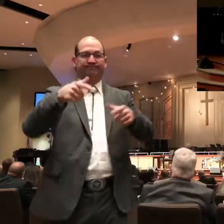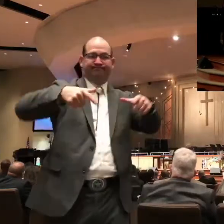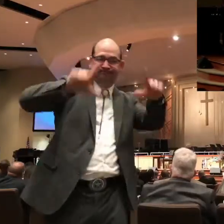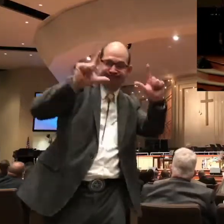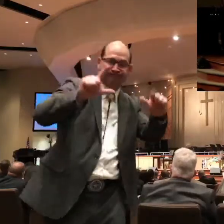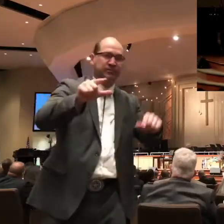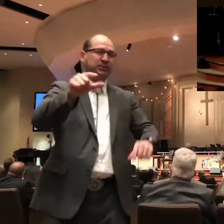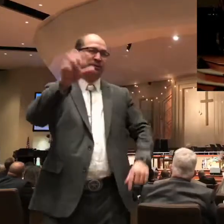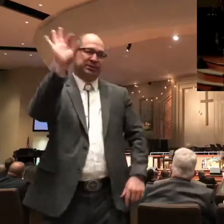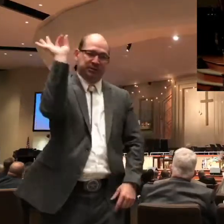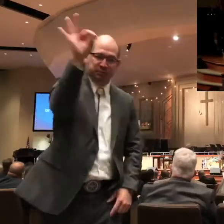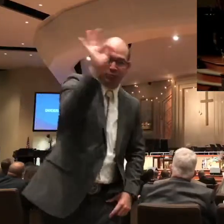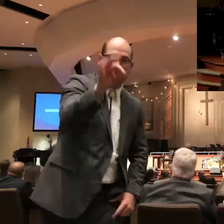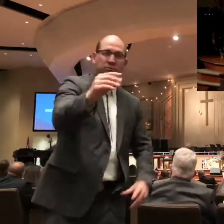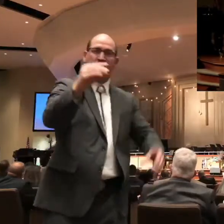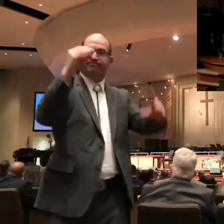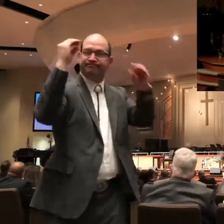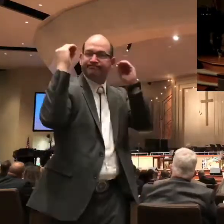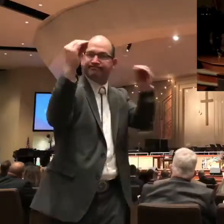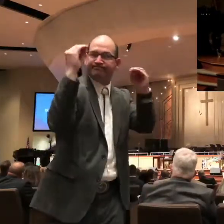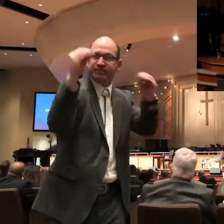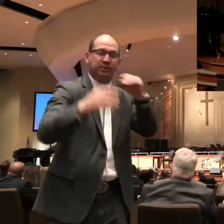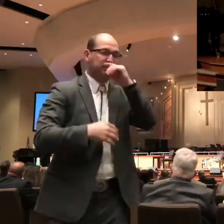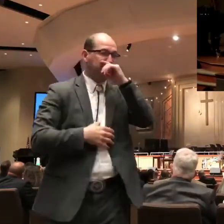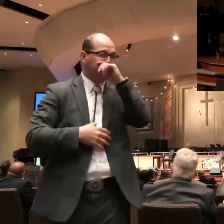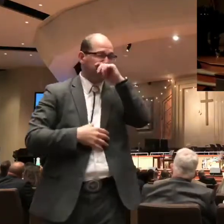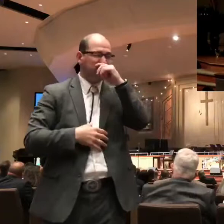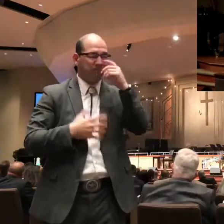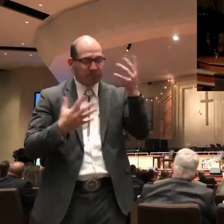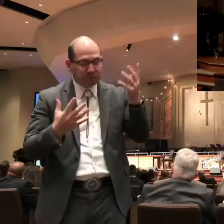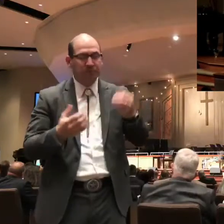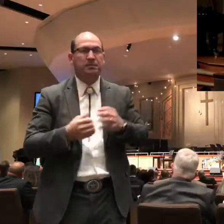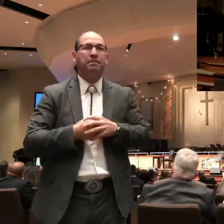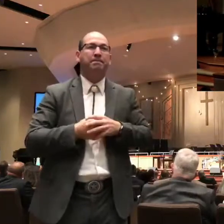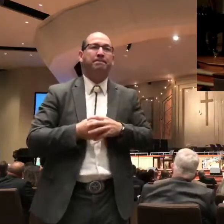of licensed living so that you can feel good about your sin,